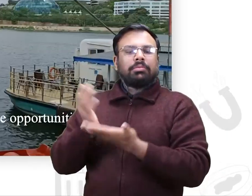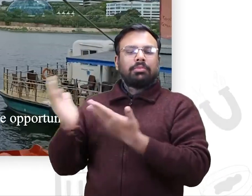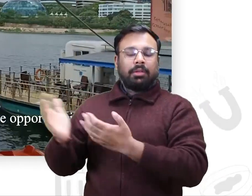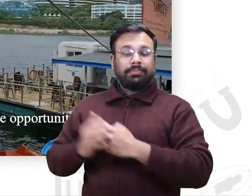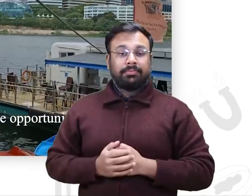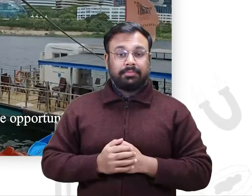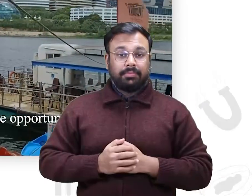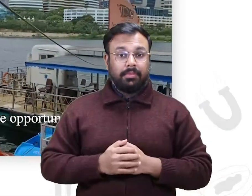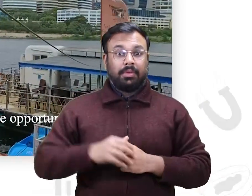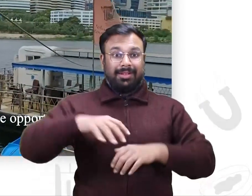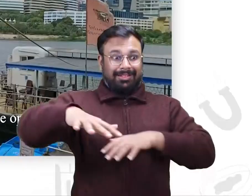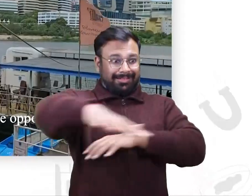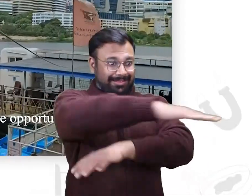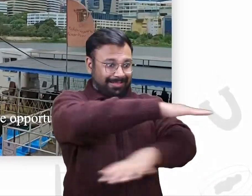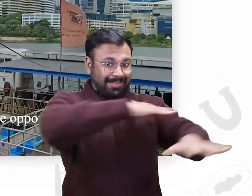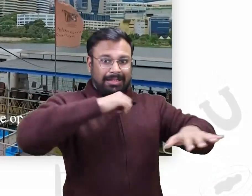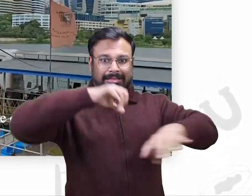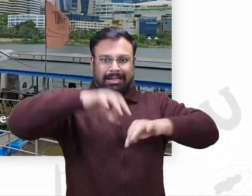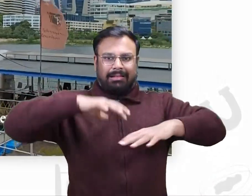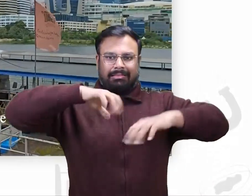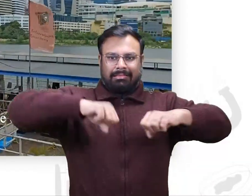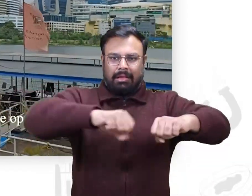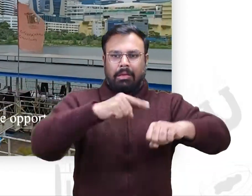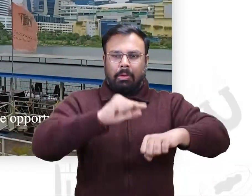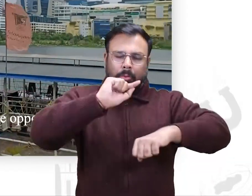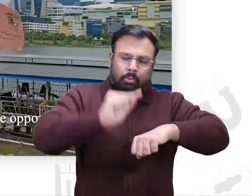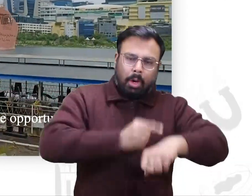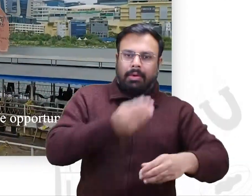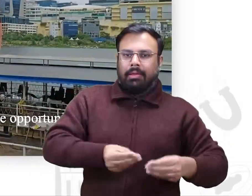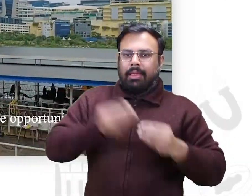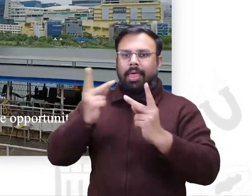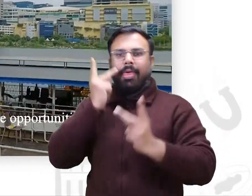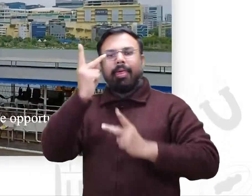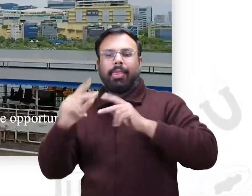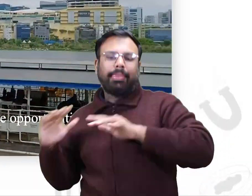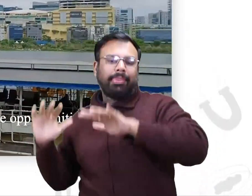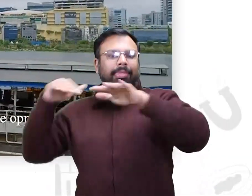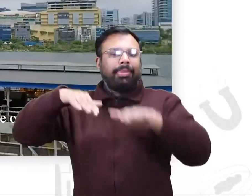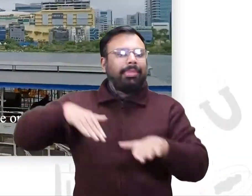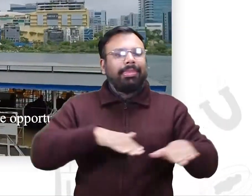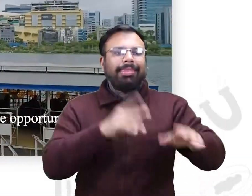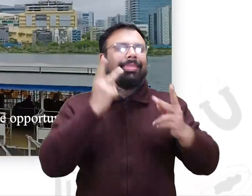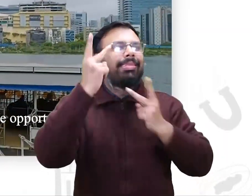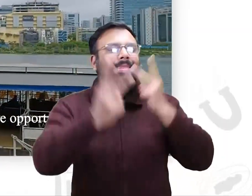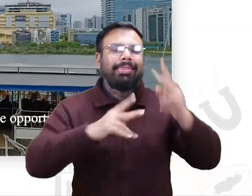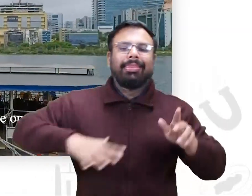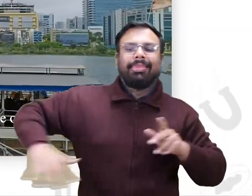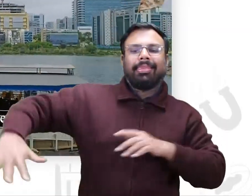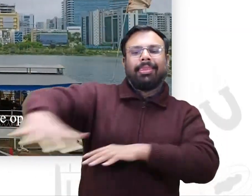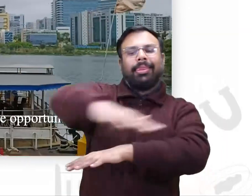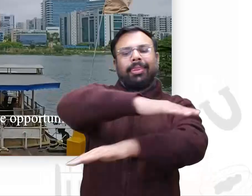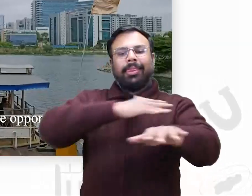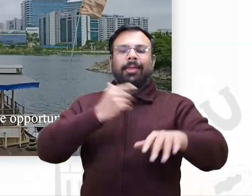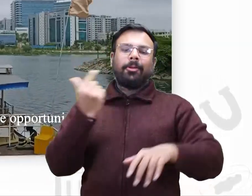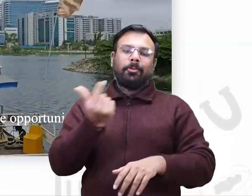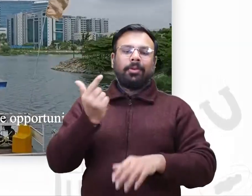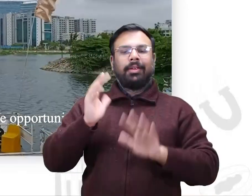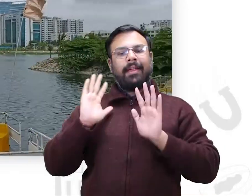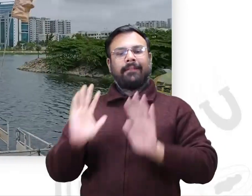purposes. Lakes in urban areas provide us with prime opportunities for recreation and